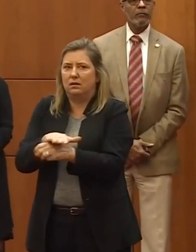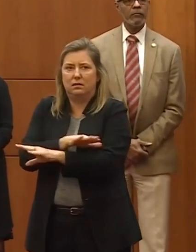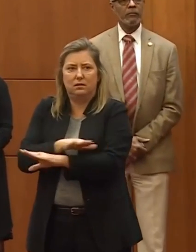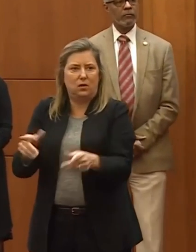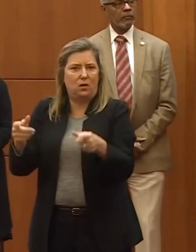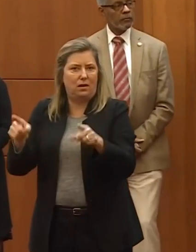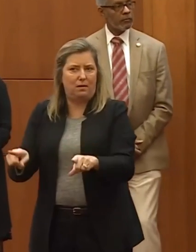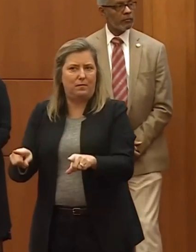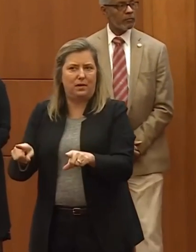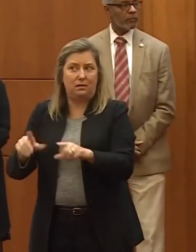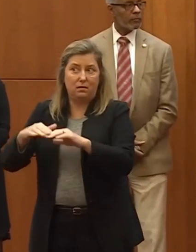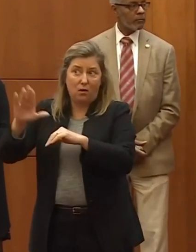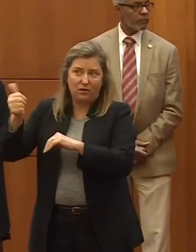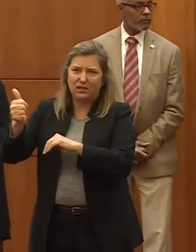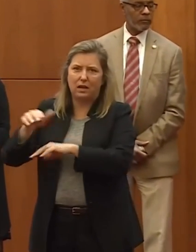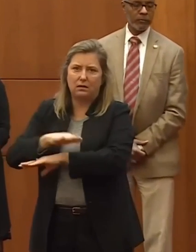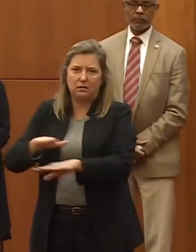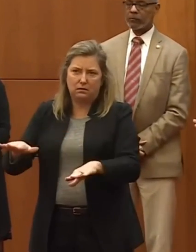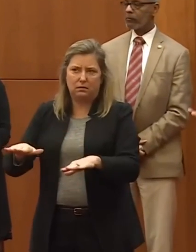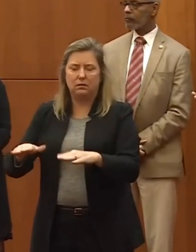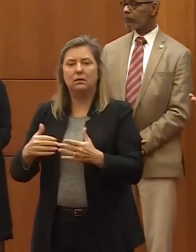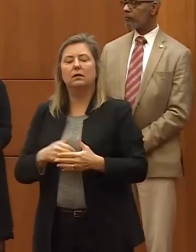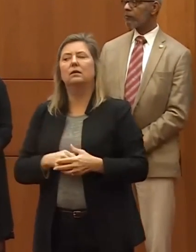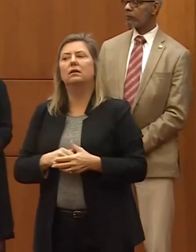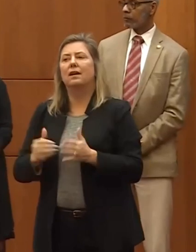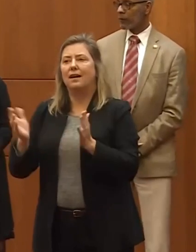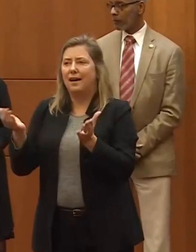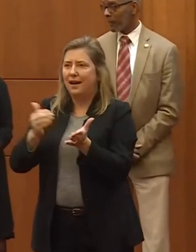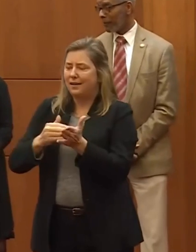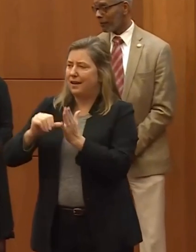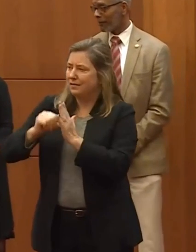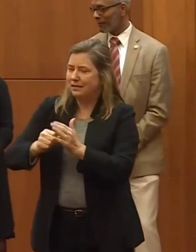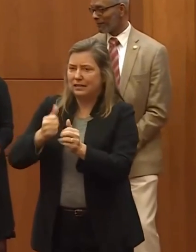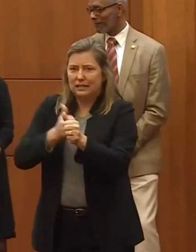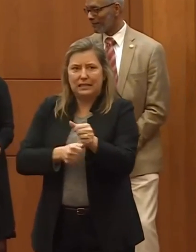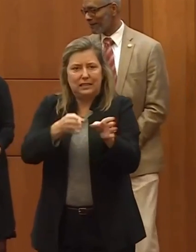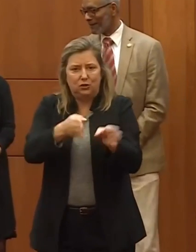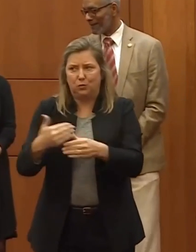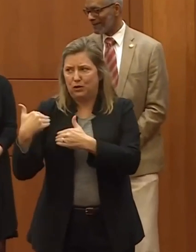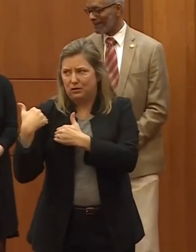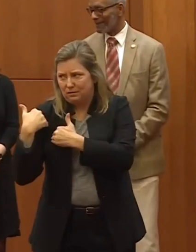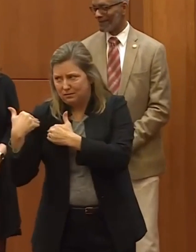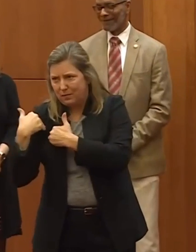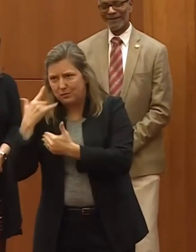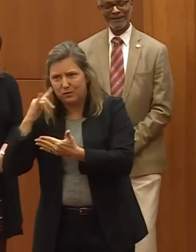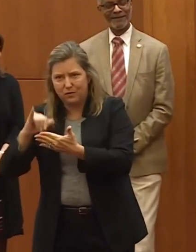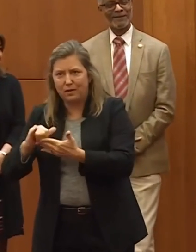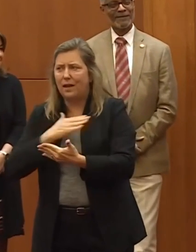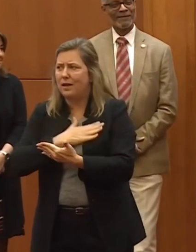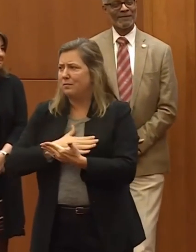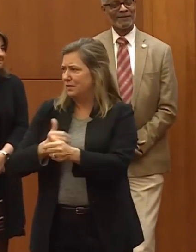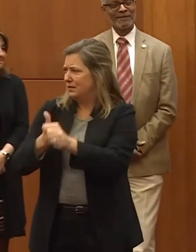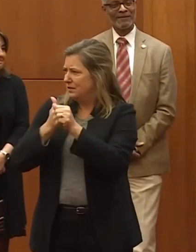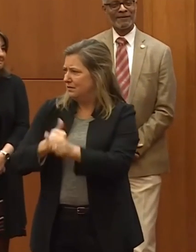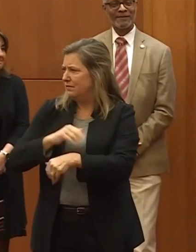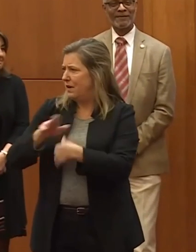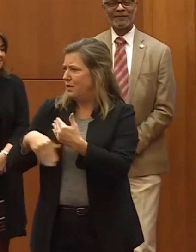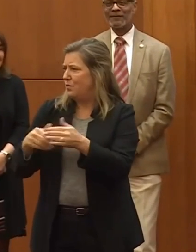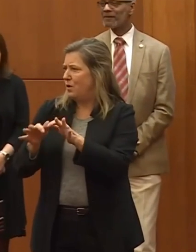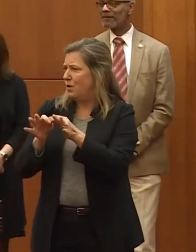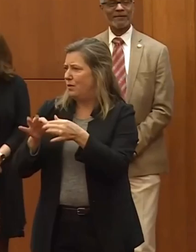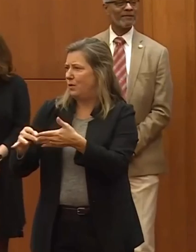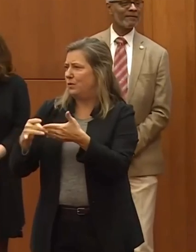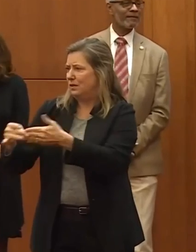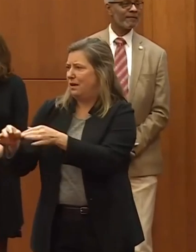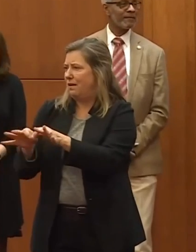happen. So I would appreciate everybody. Again, it's everybody's responsibility, and I would appreciate everybody following these guidelines.